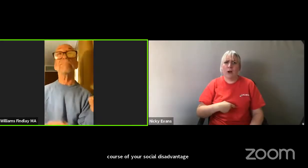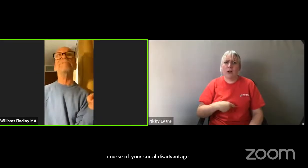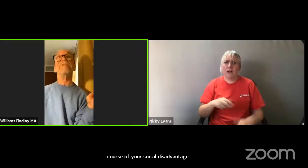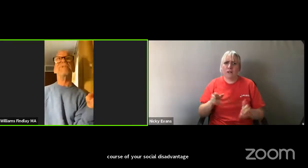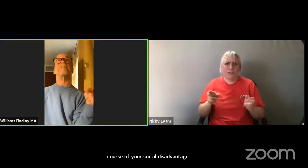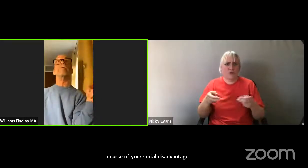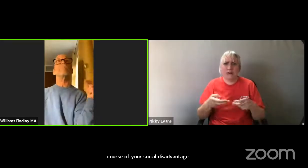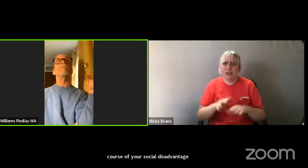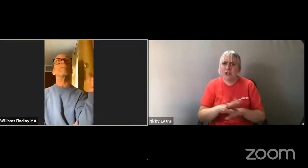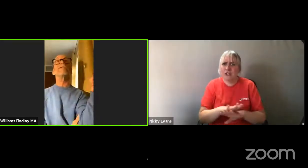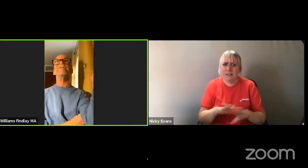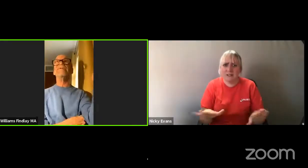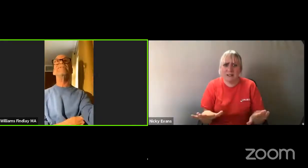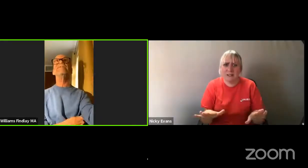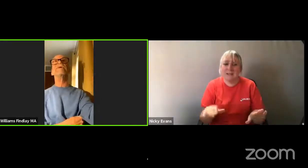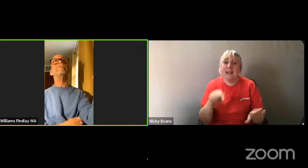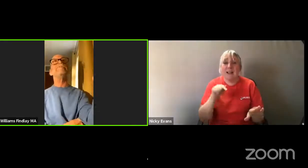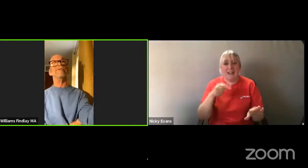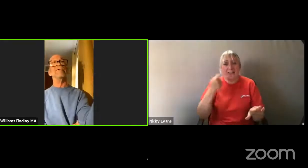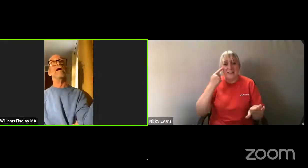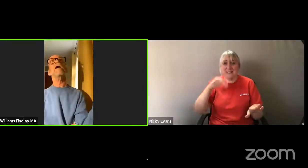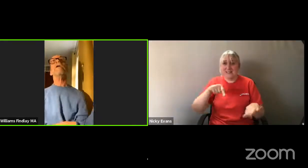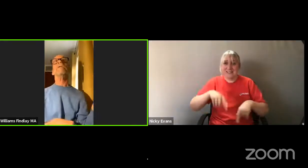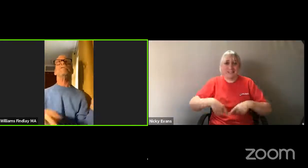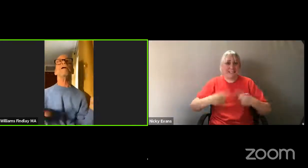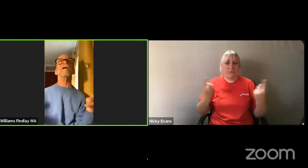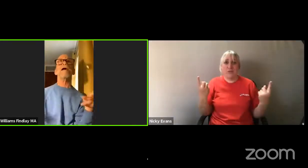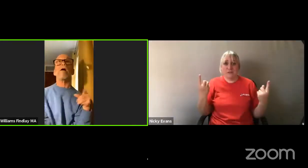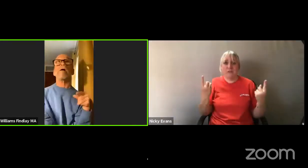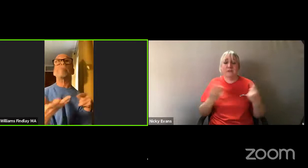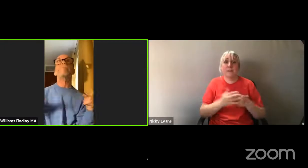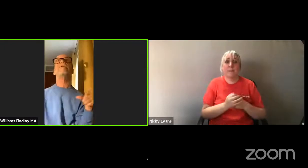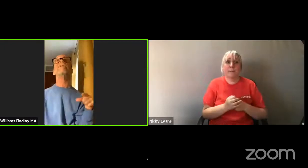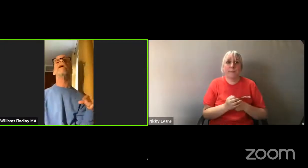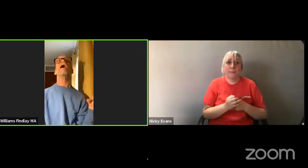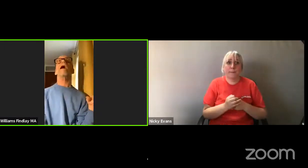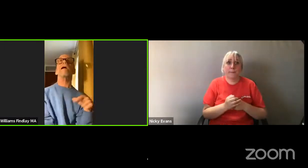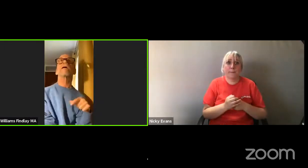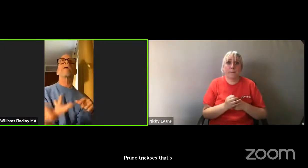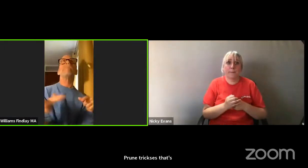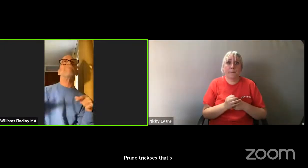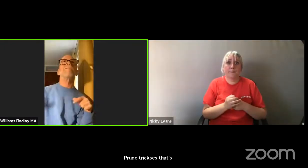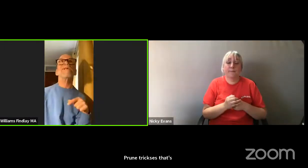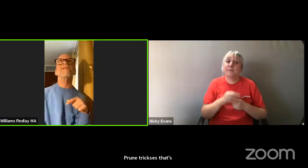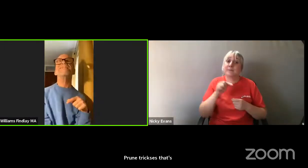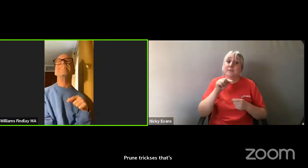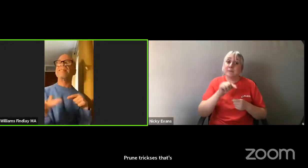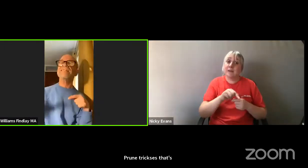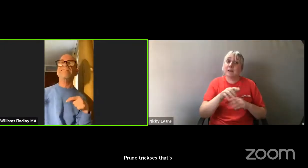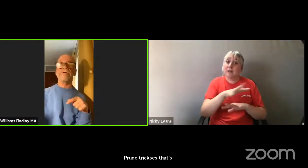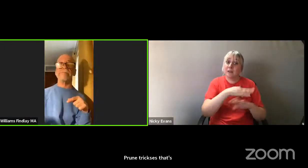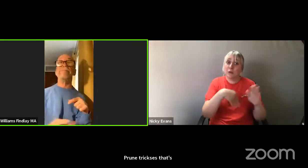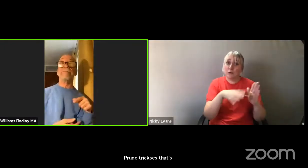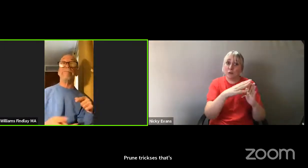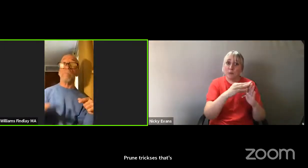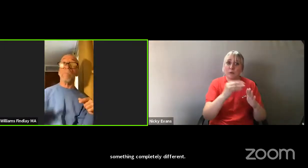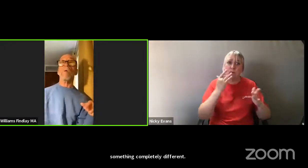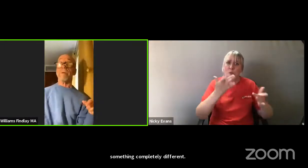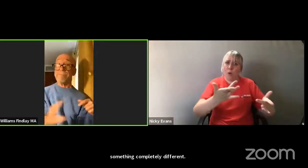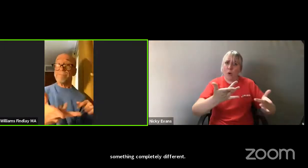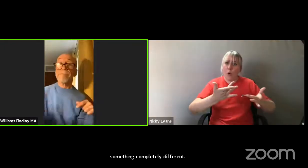that's something completely different. So it offers a completely